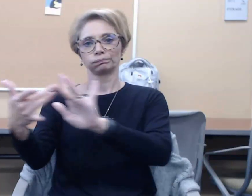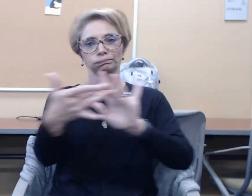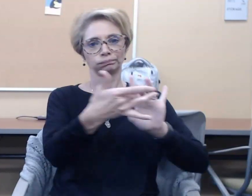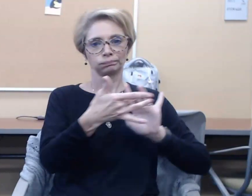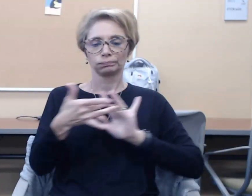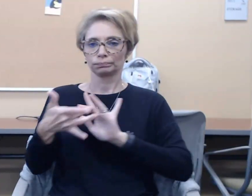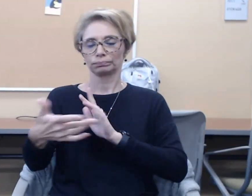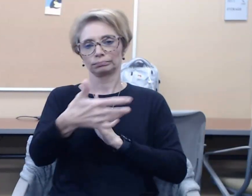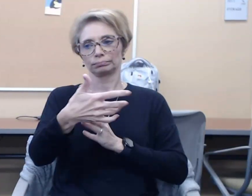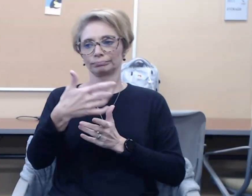program.